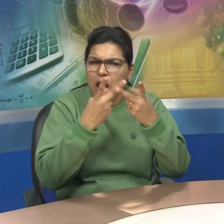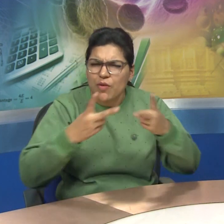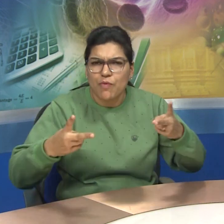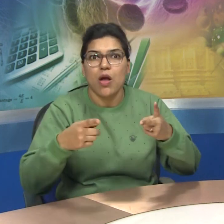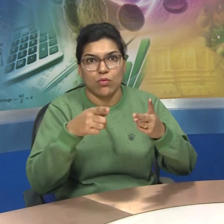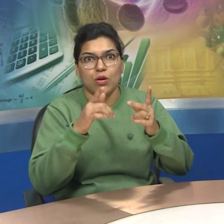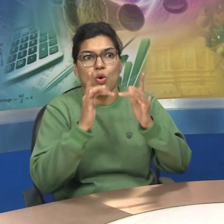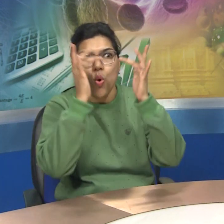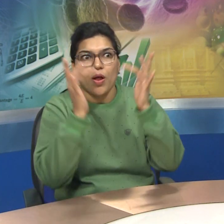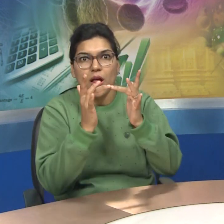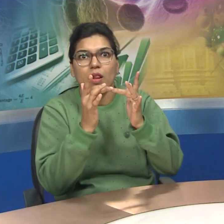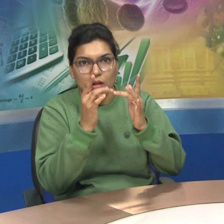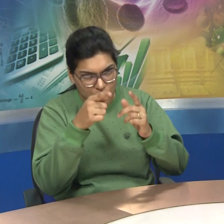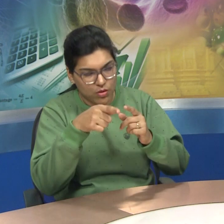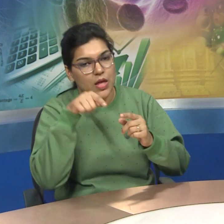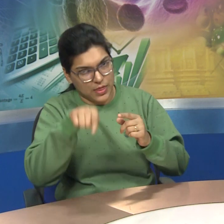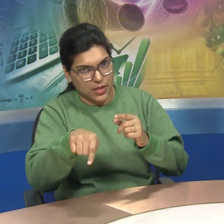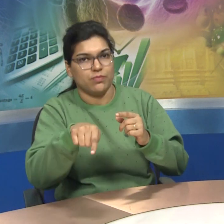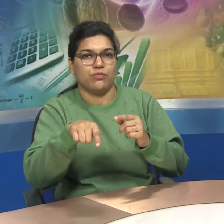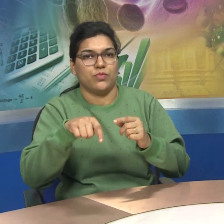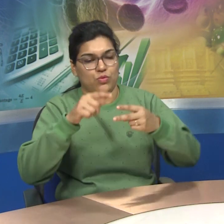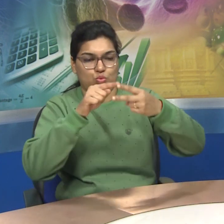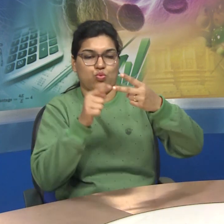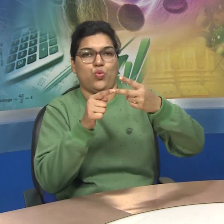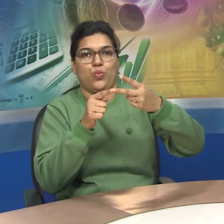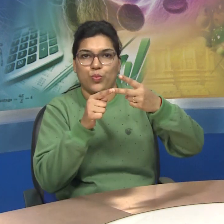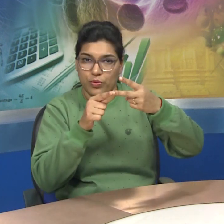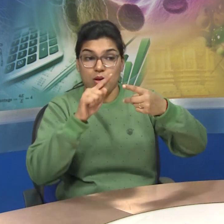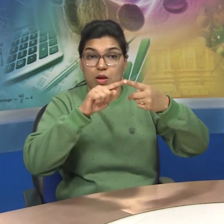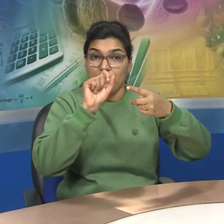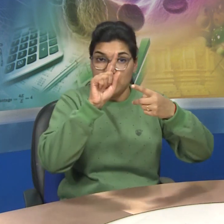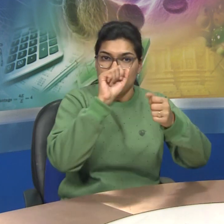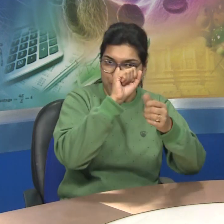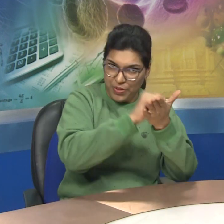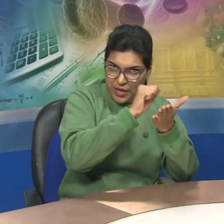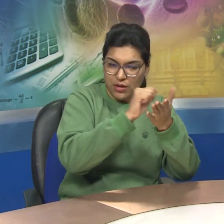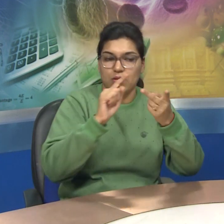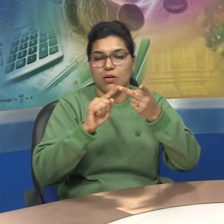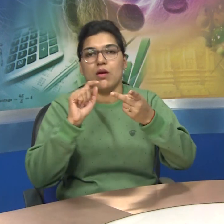So these are the two main types of documentary sources of information.